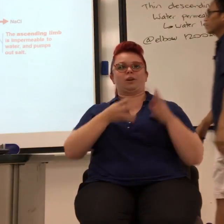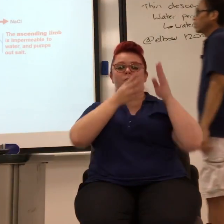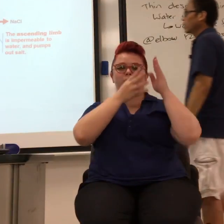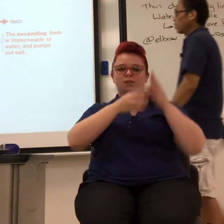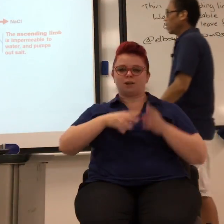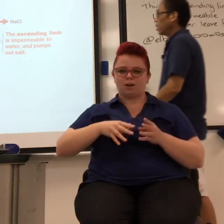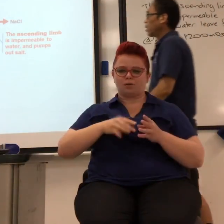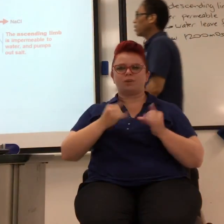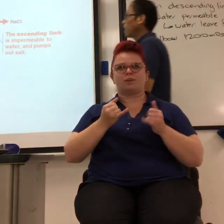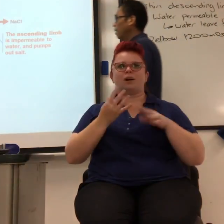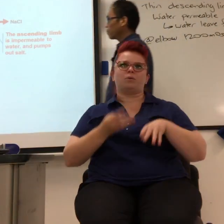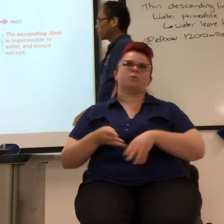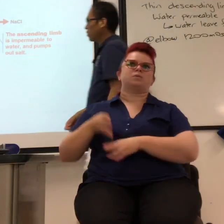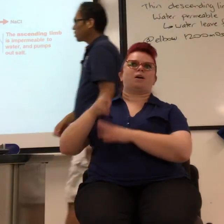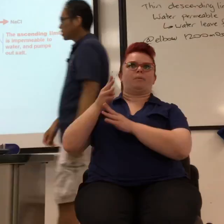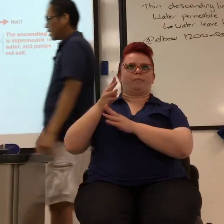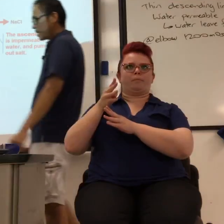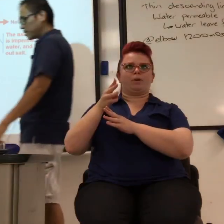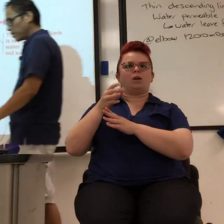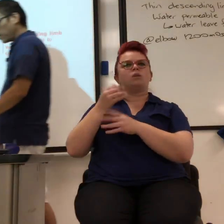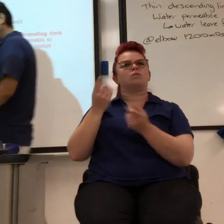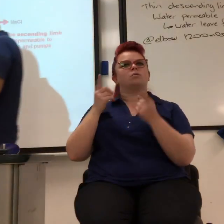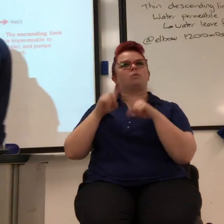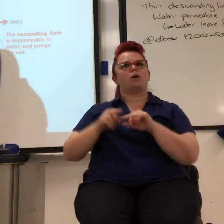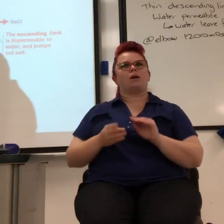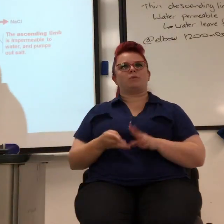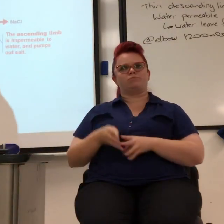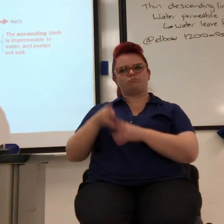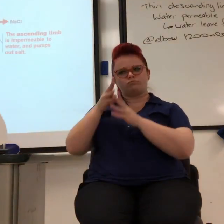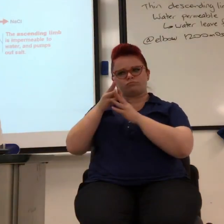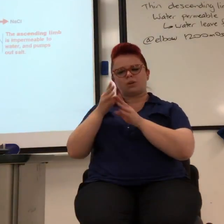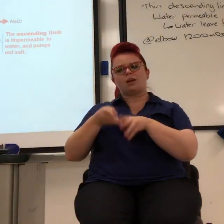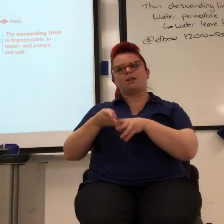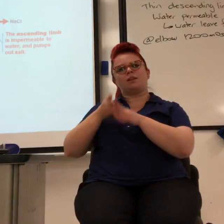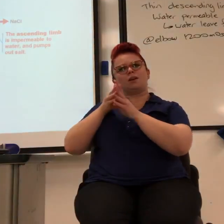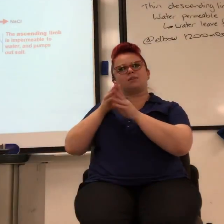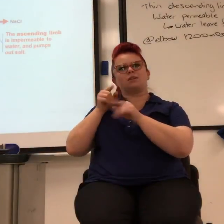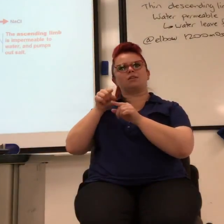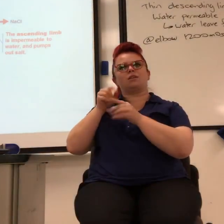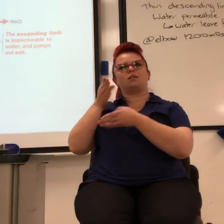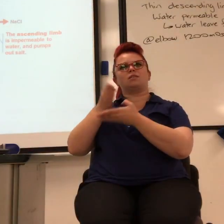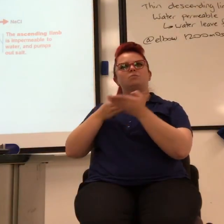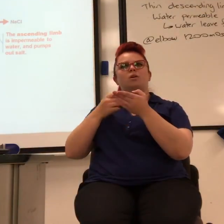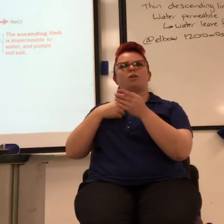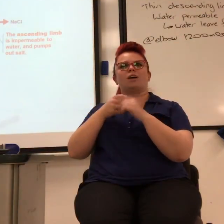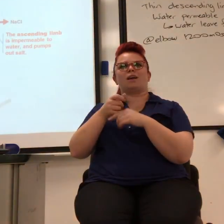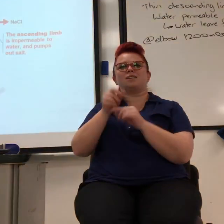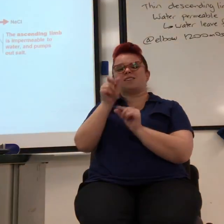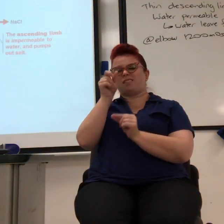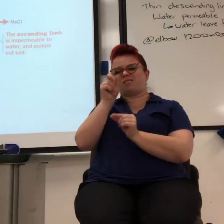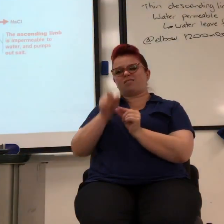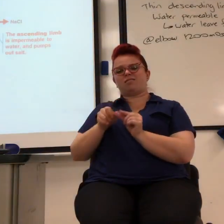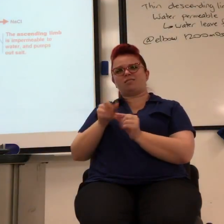there? So notice the ascending portion, there's a thin part and a thick part.